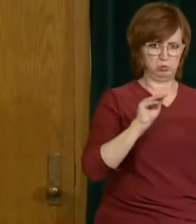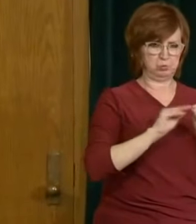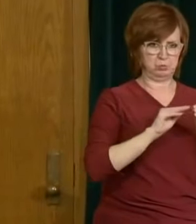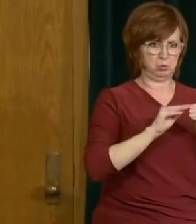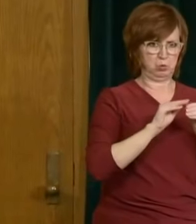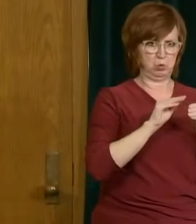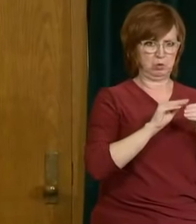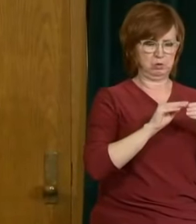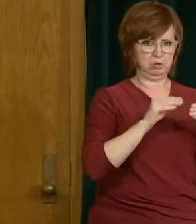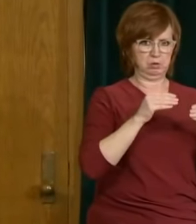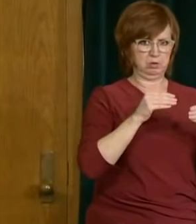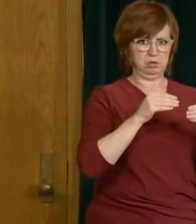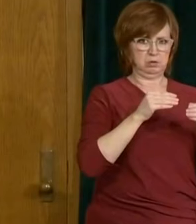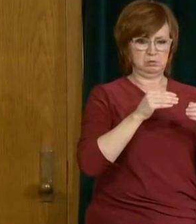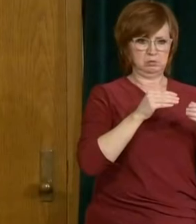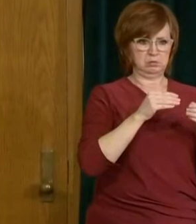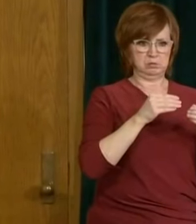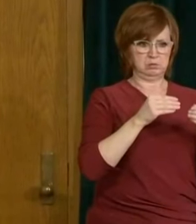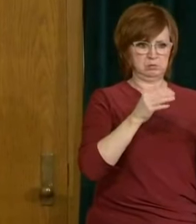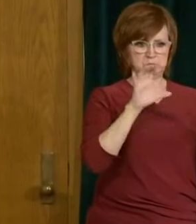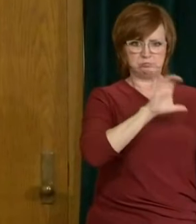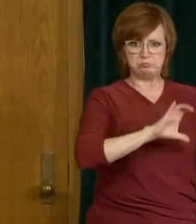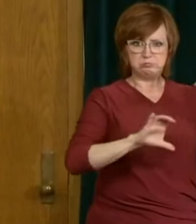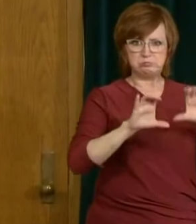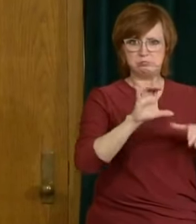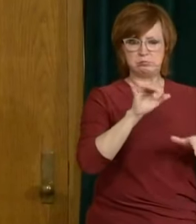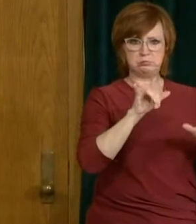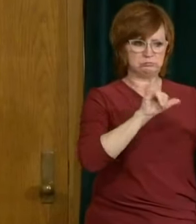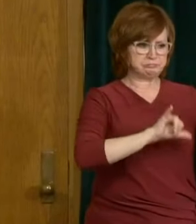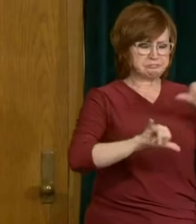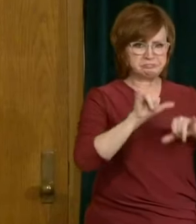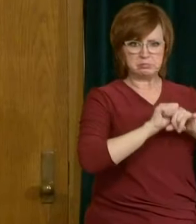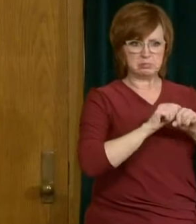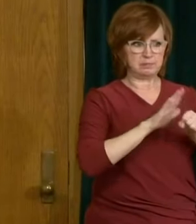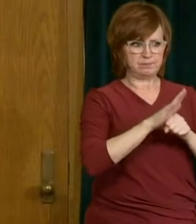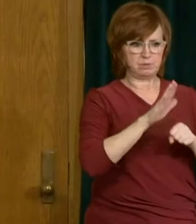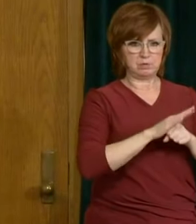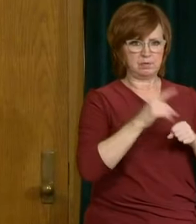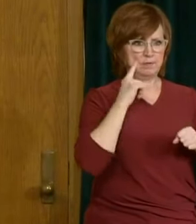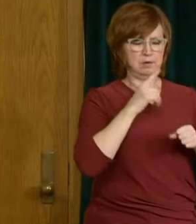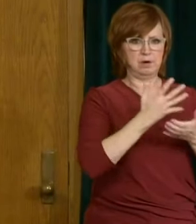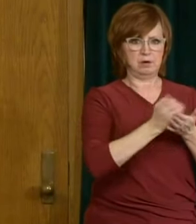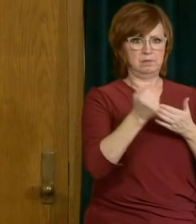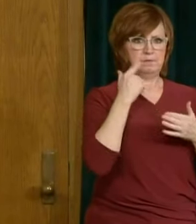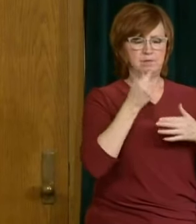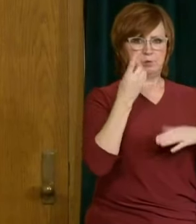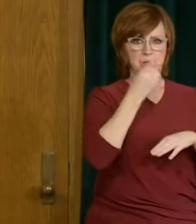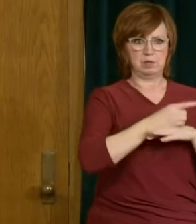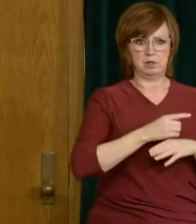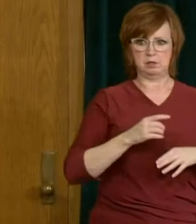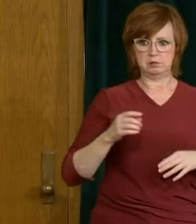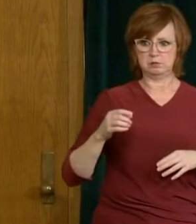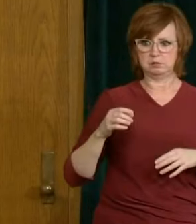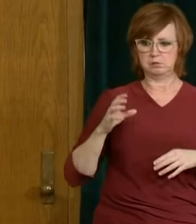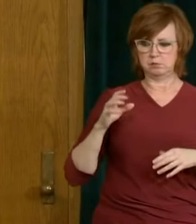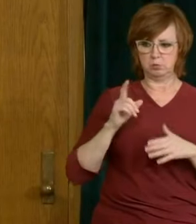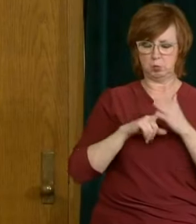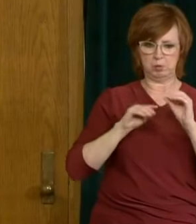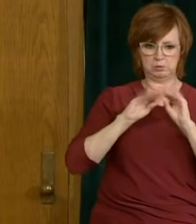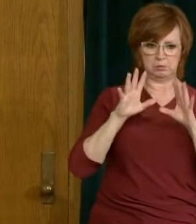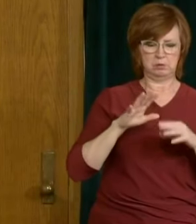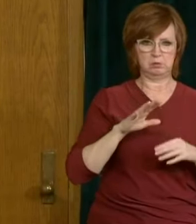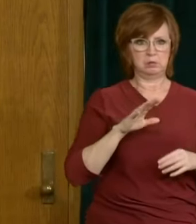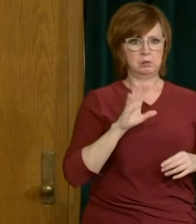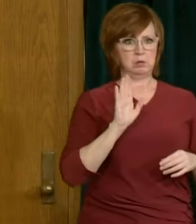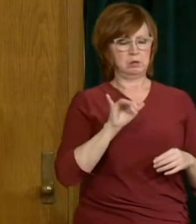your ministry will ensure that there will be sufficient supplies to that community? Dan, it's not, as far